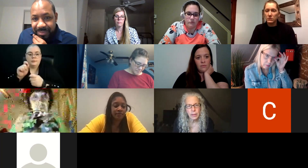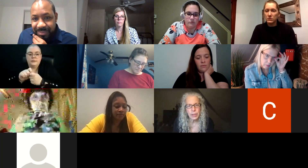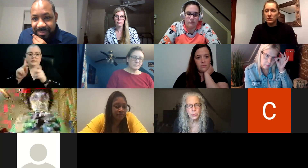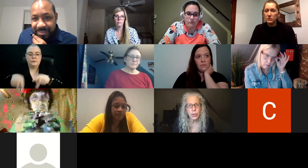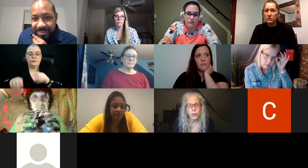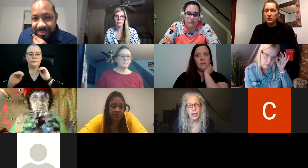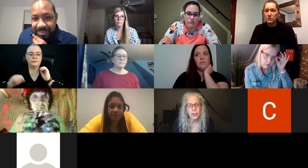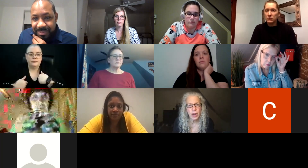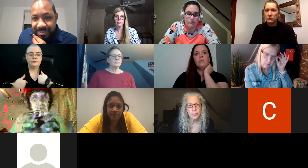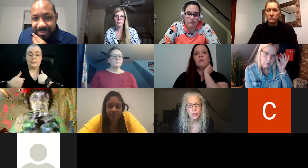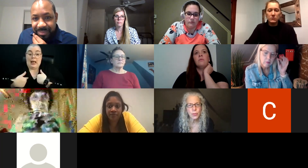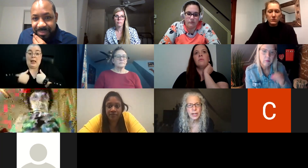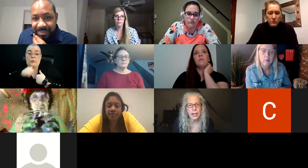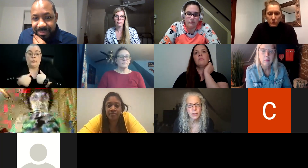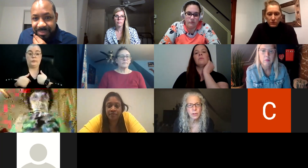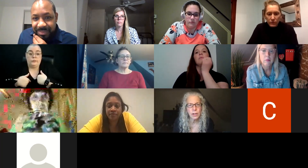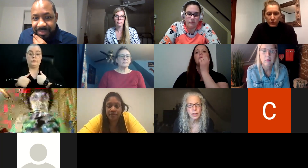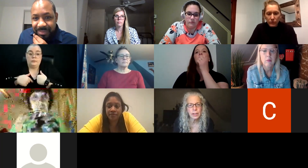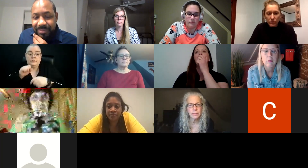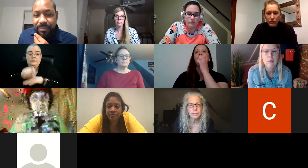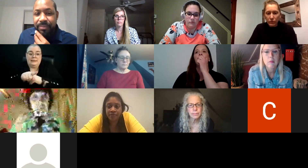Because we don't have other options right now.